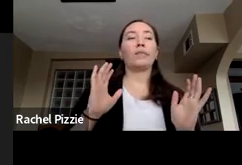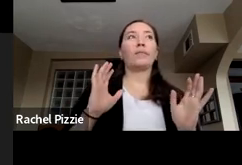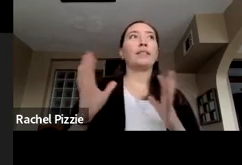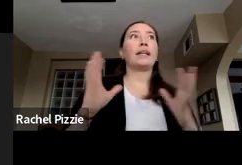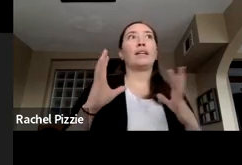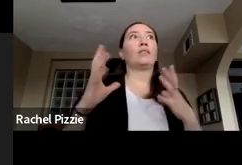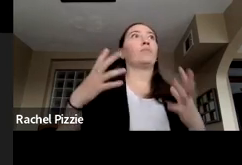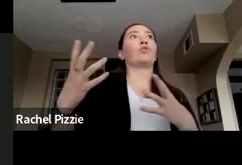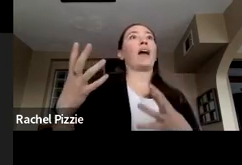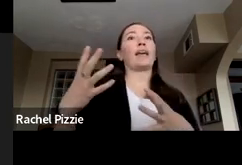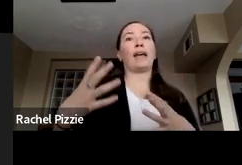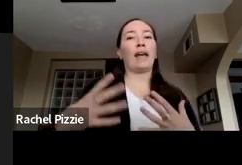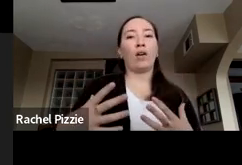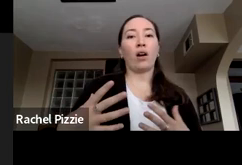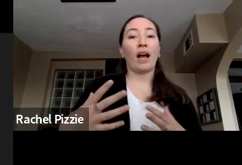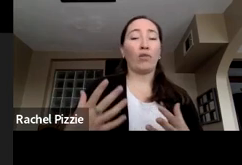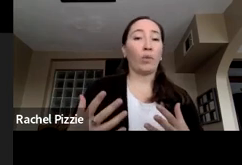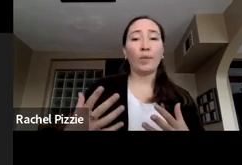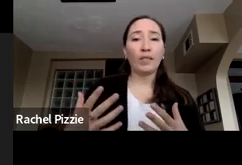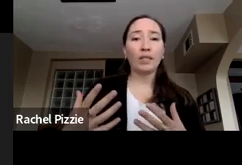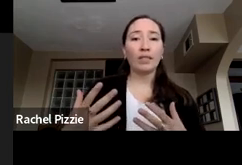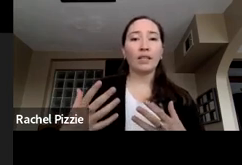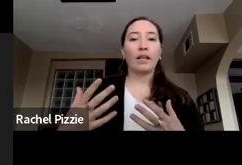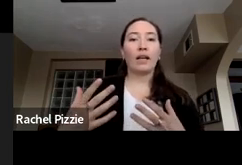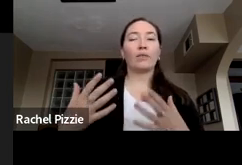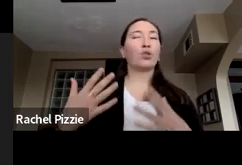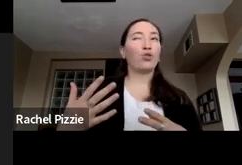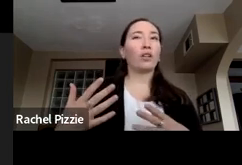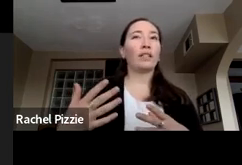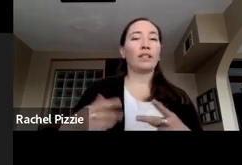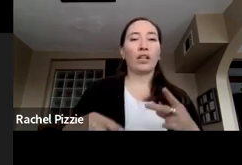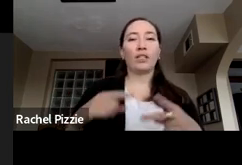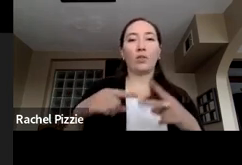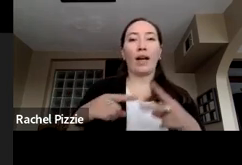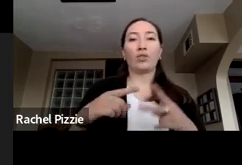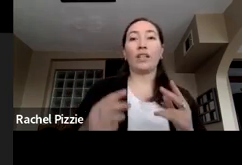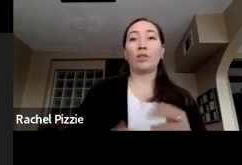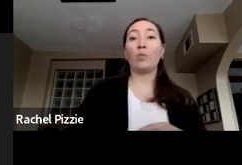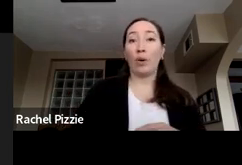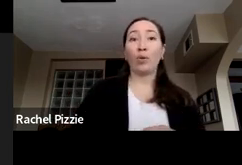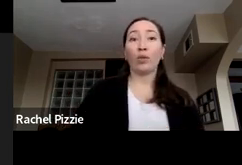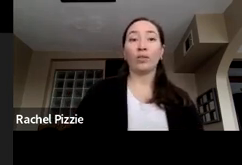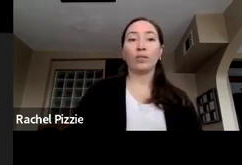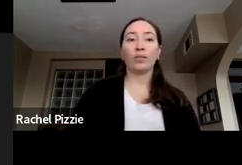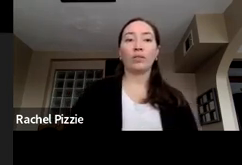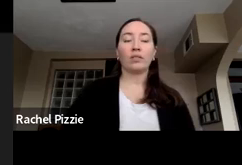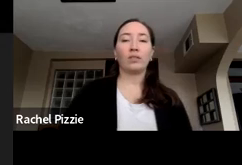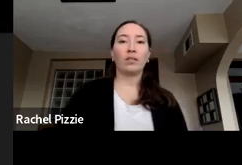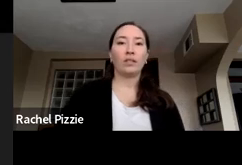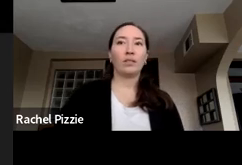For data tracking and archival purposes, I would strongly suggest that you actually download both,